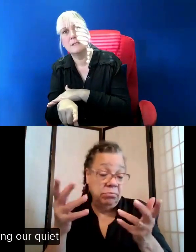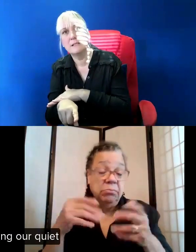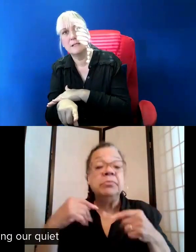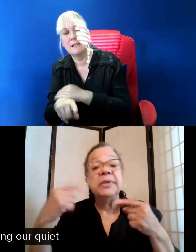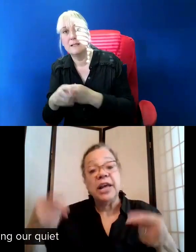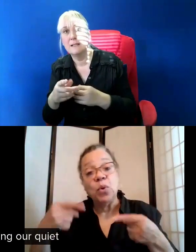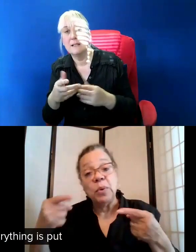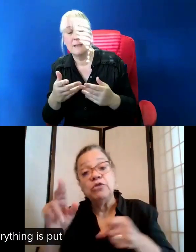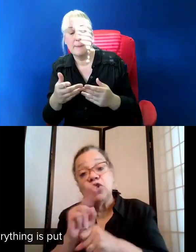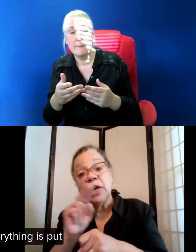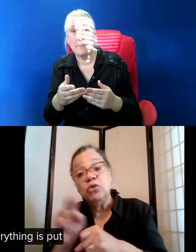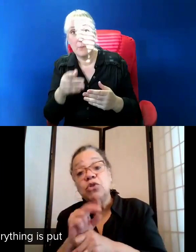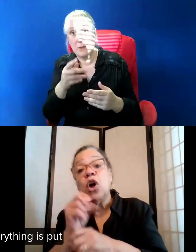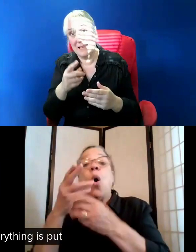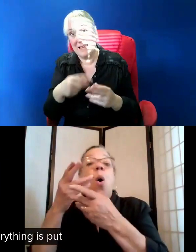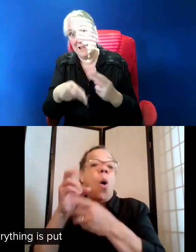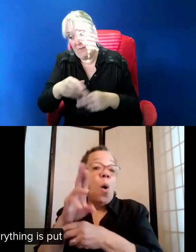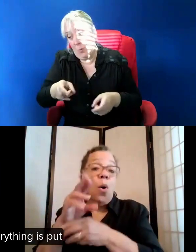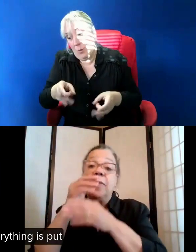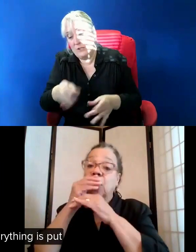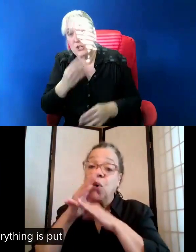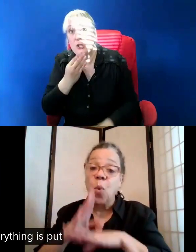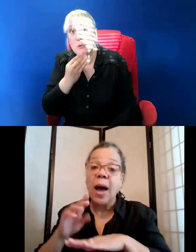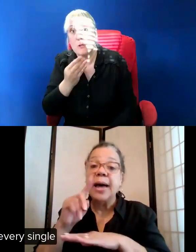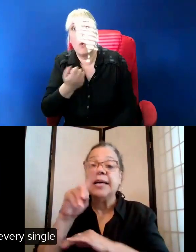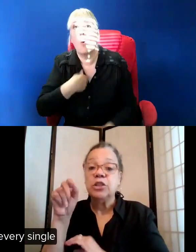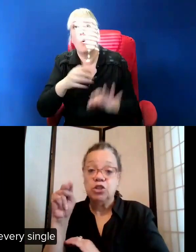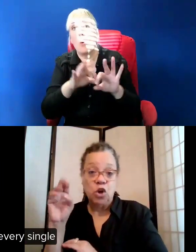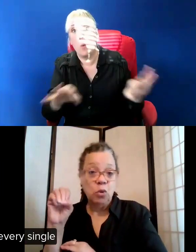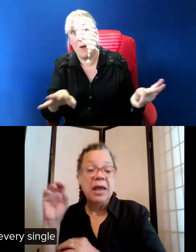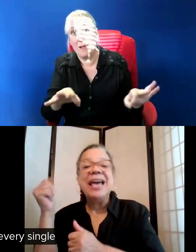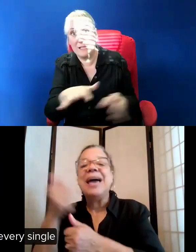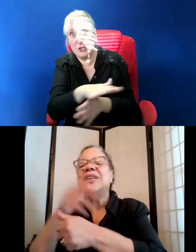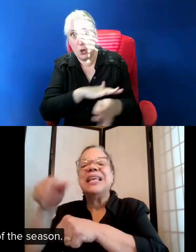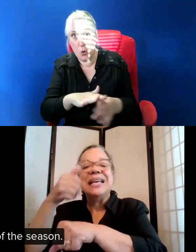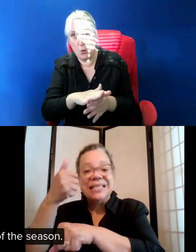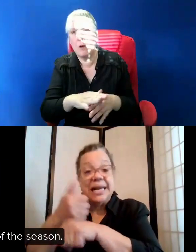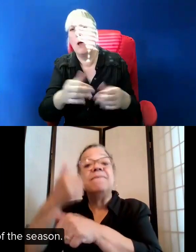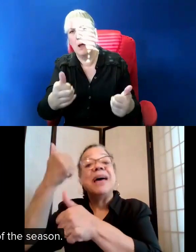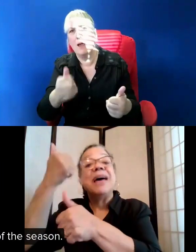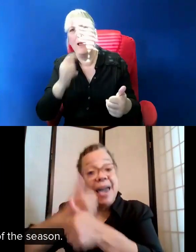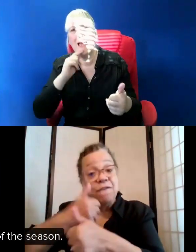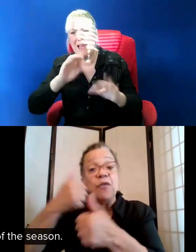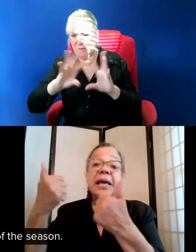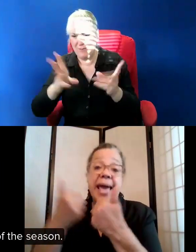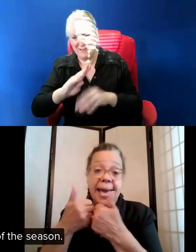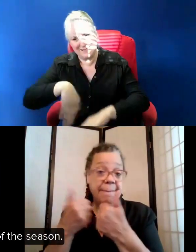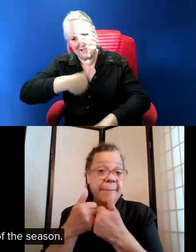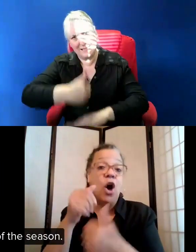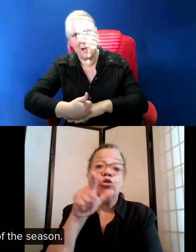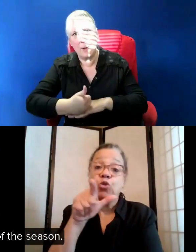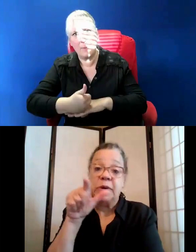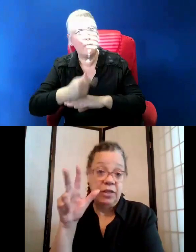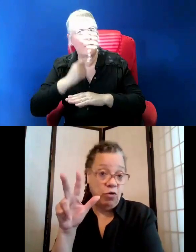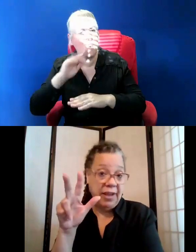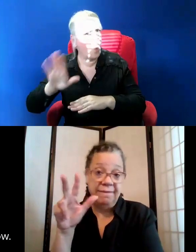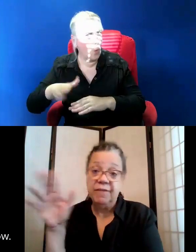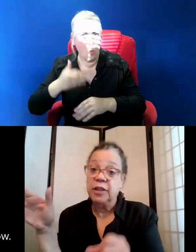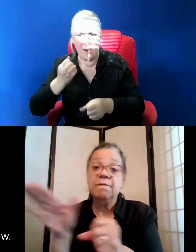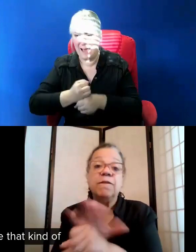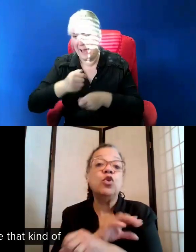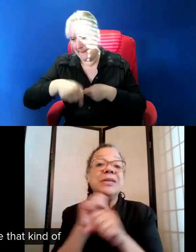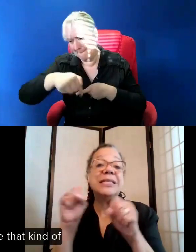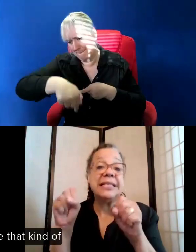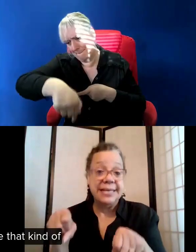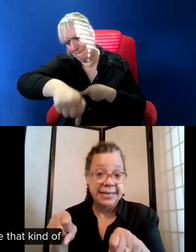or they're using our quiet zone, and everything is put in place for every single game, all 23 of the season. Oh,